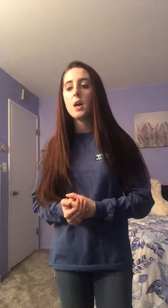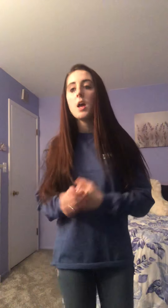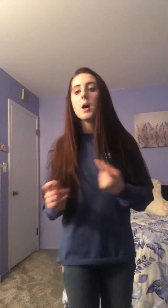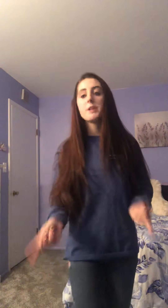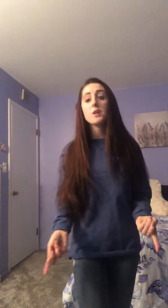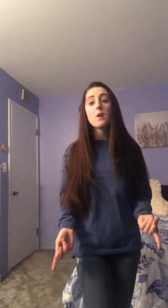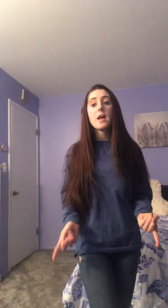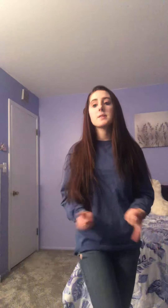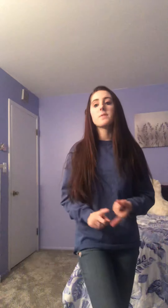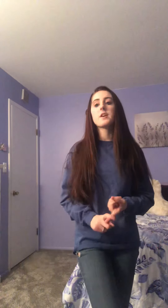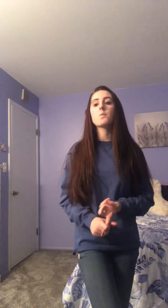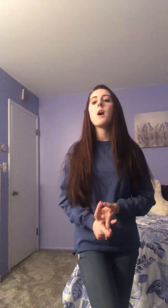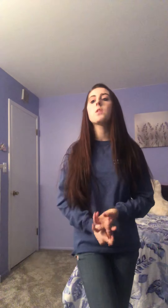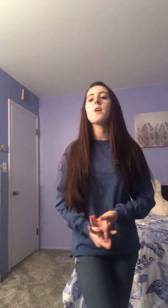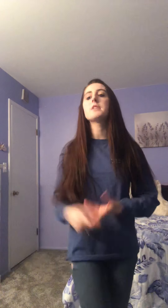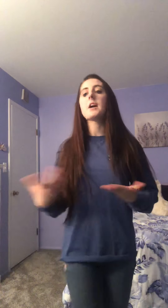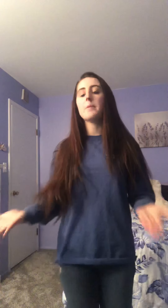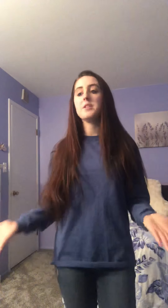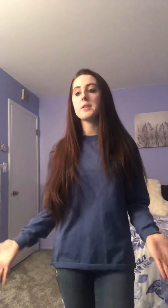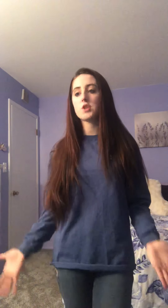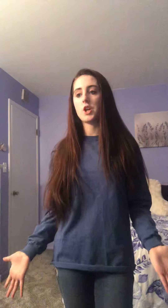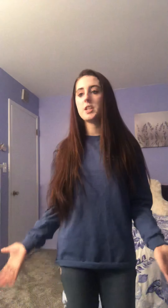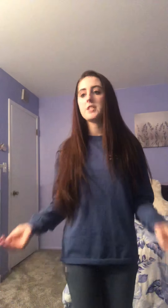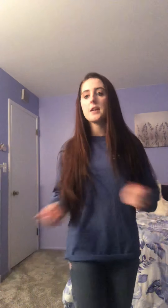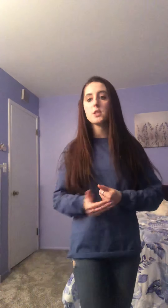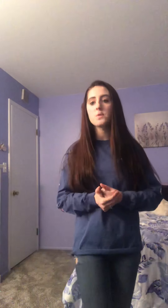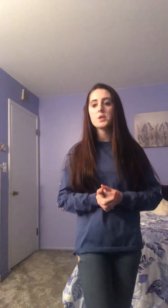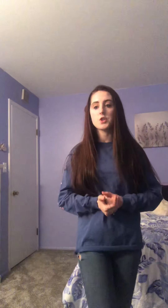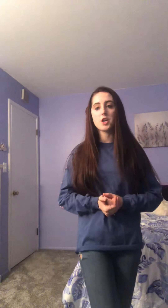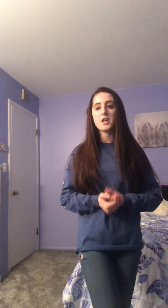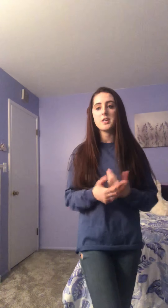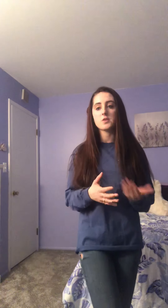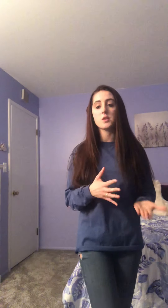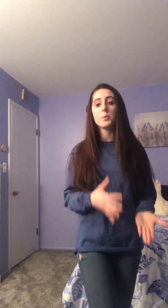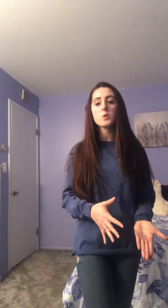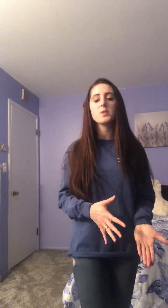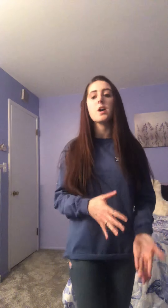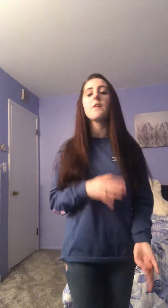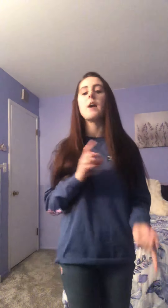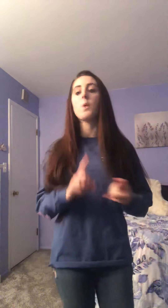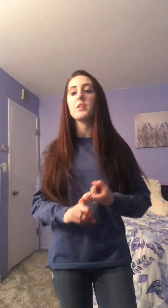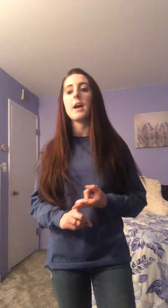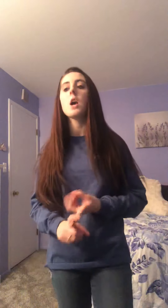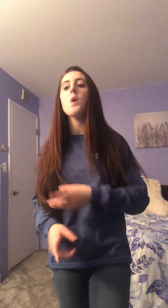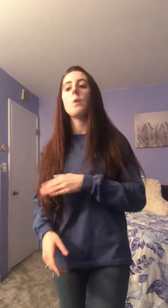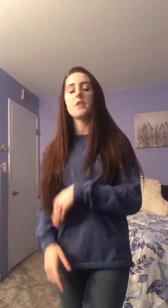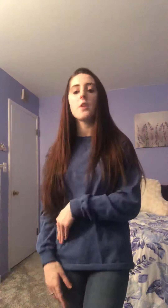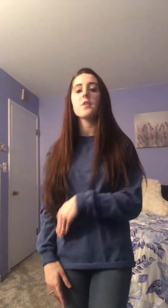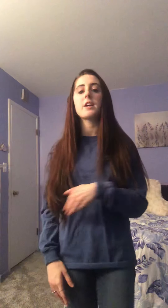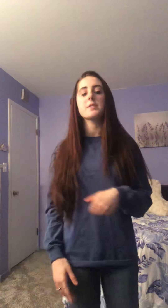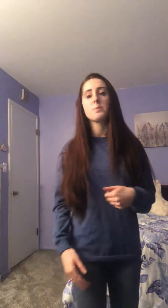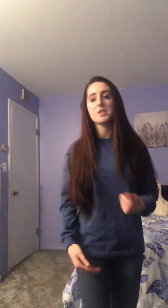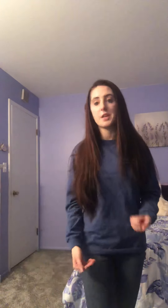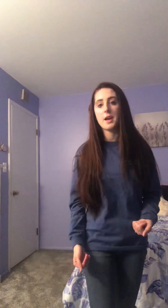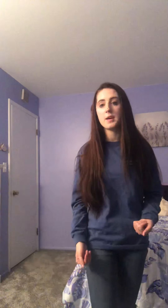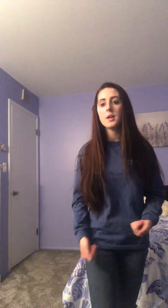A pirouette is a very well-loved and common dance turn. To execute this turn, a dancer supports herself on one leg while the other leg is in retire.